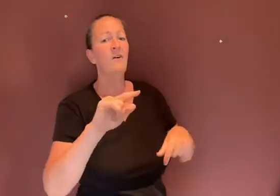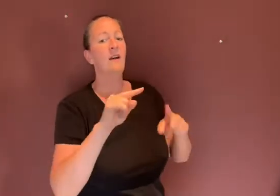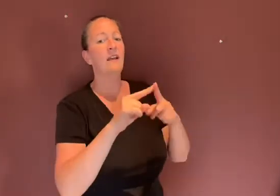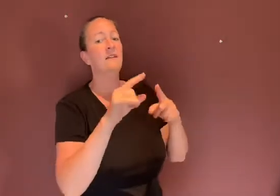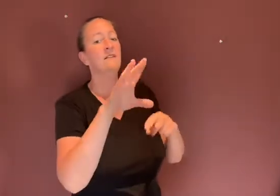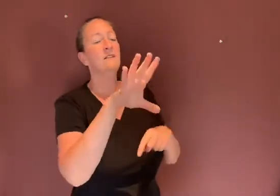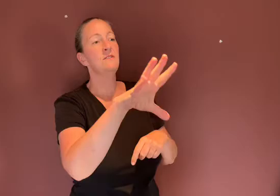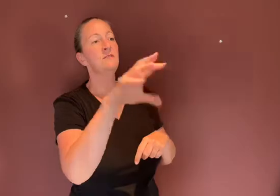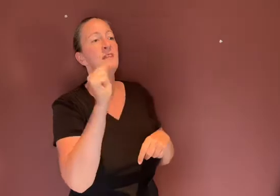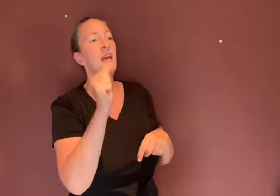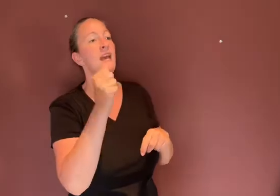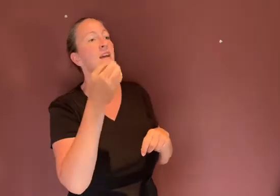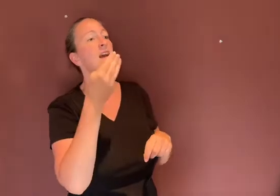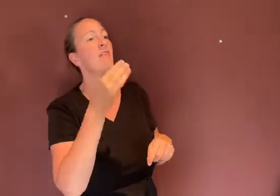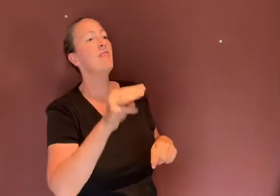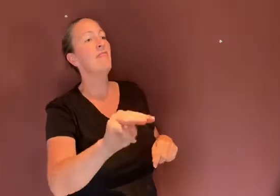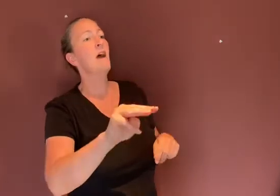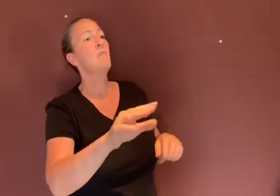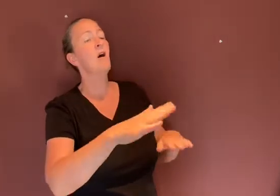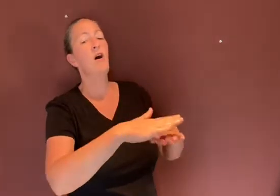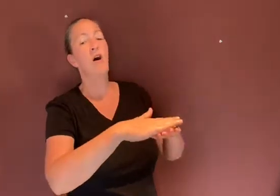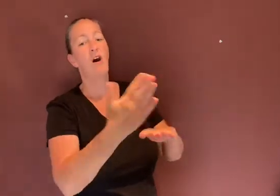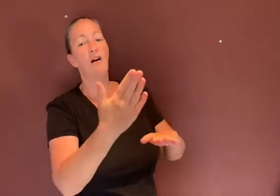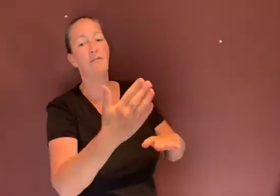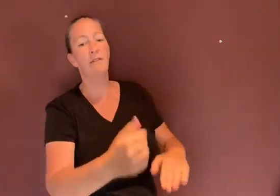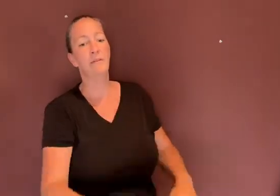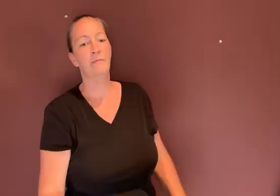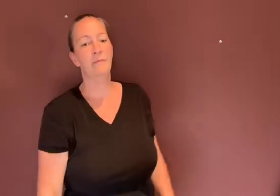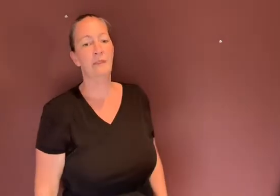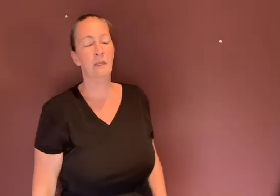going to take them off."